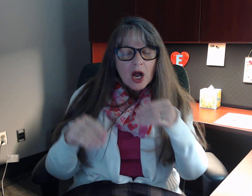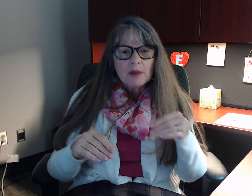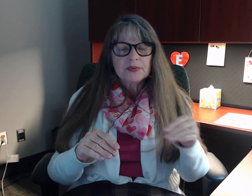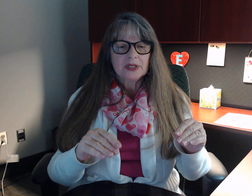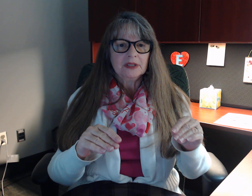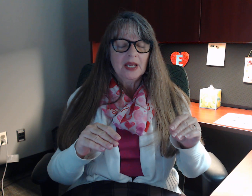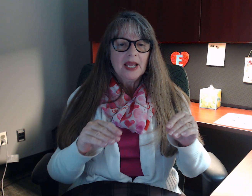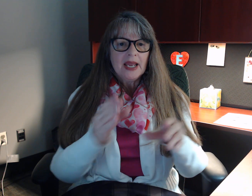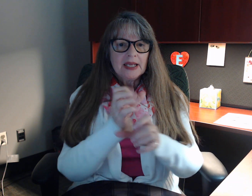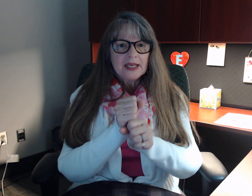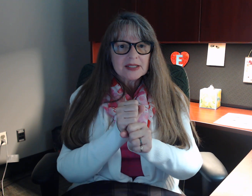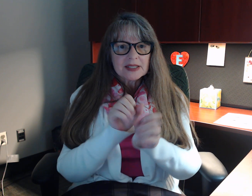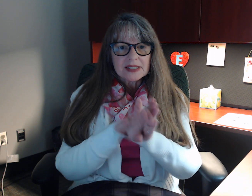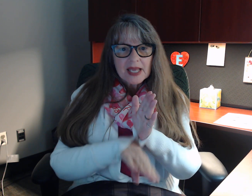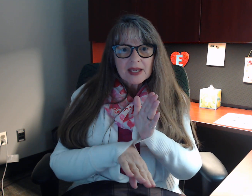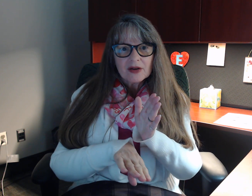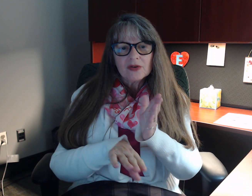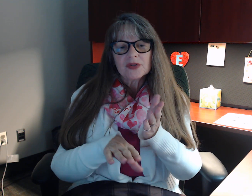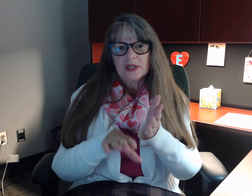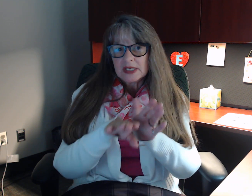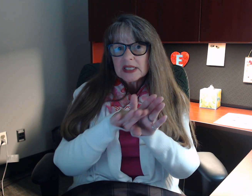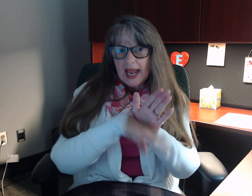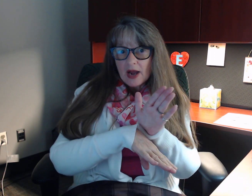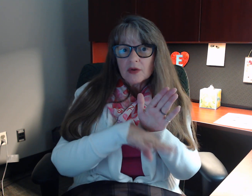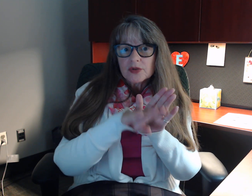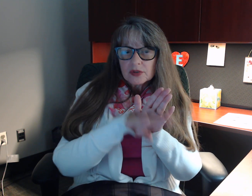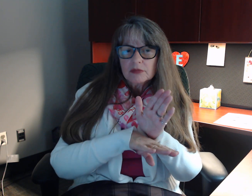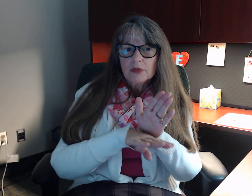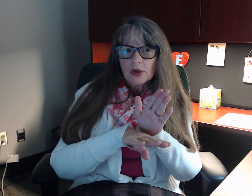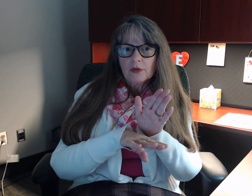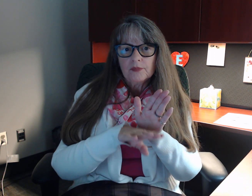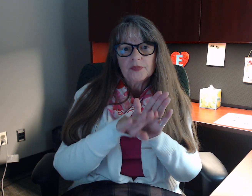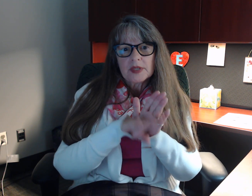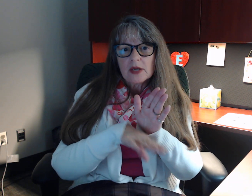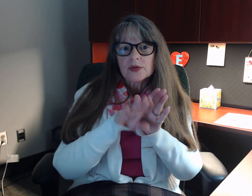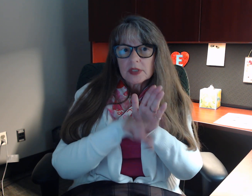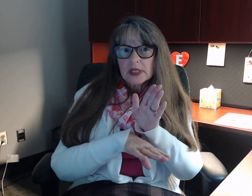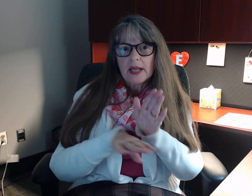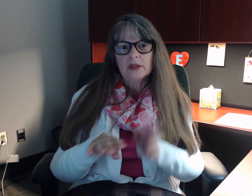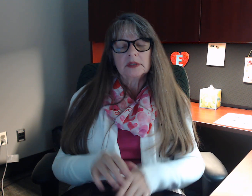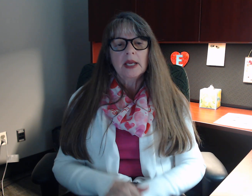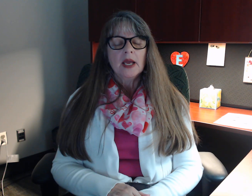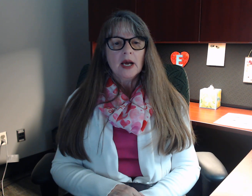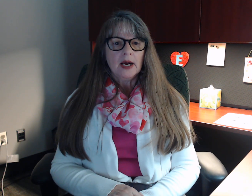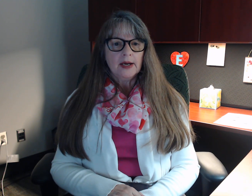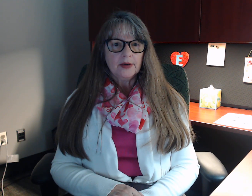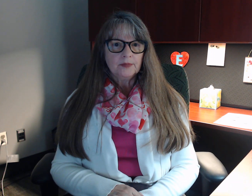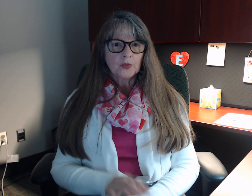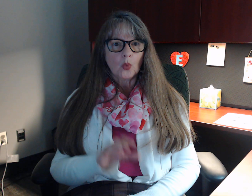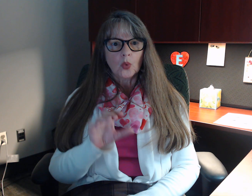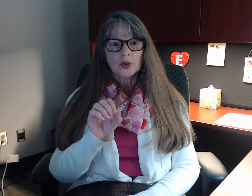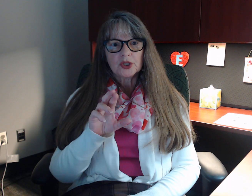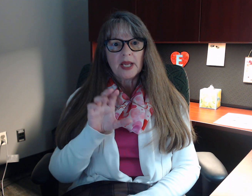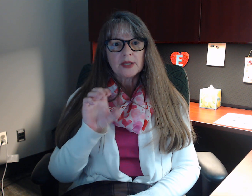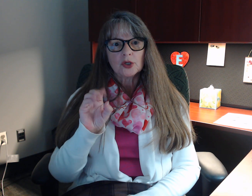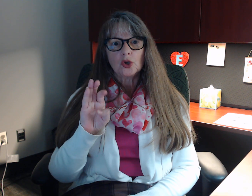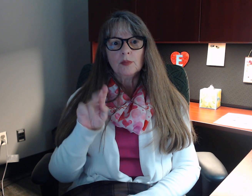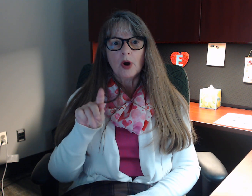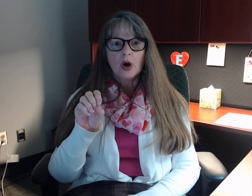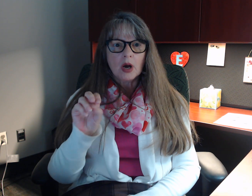shops and gets the sales, the discounts, you know, sales discounts. Or she has a coupon